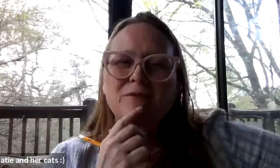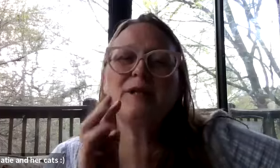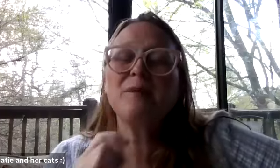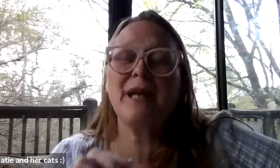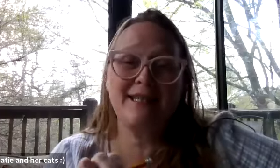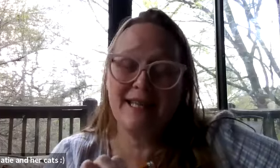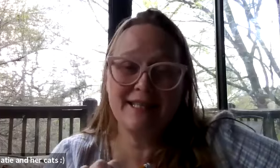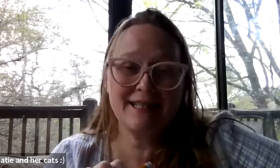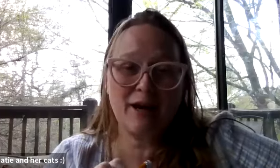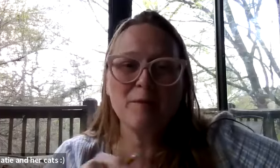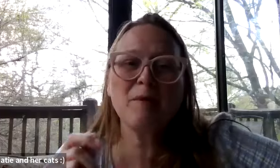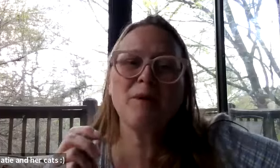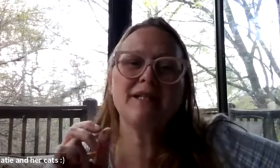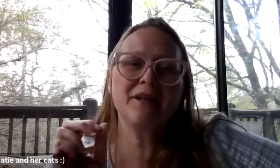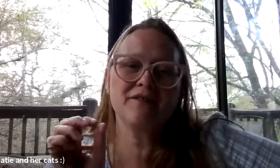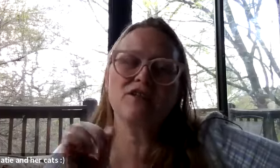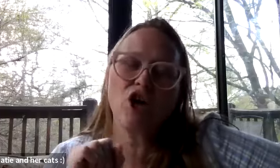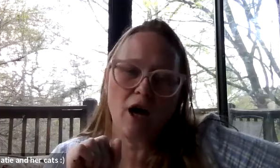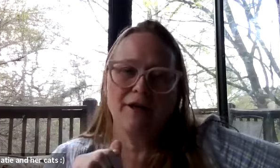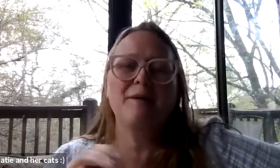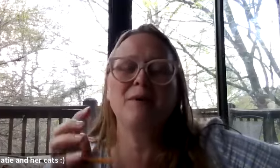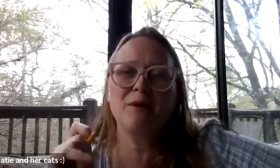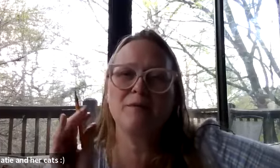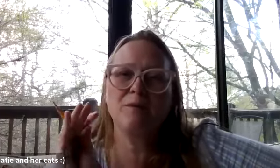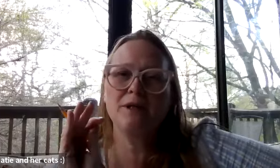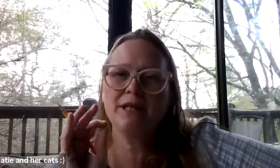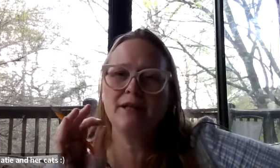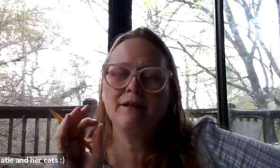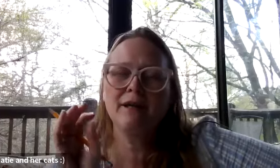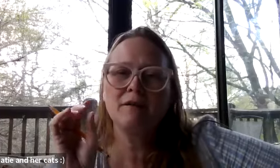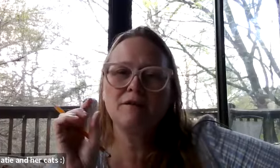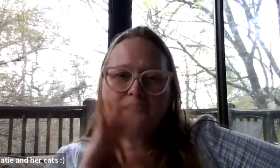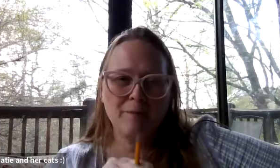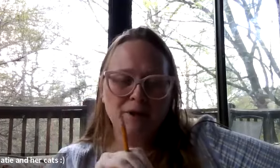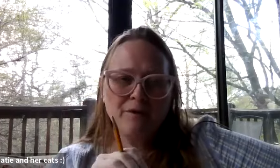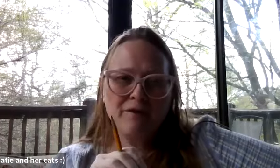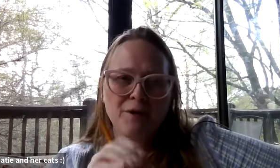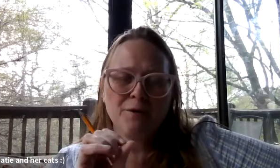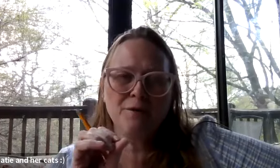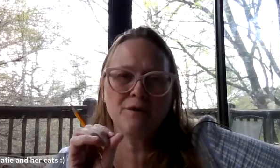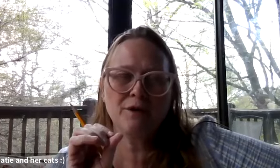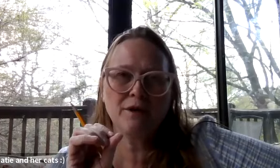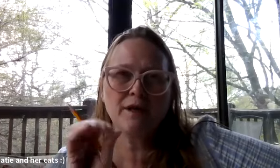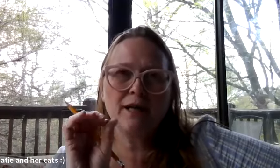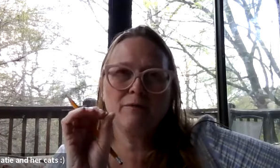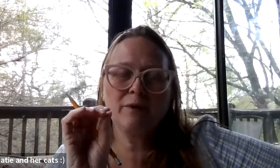we did places. I remember we did things like chocolate, but we did the family review, and then we